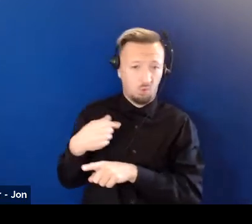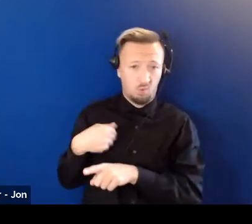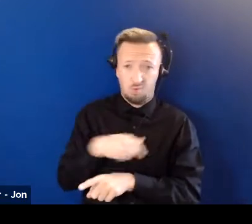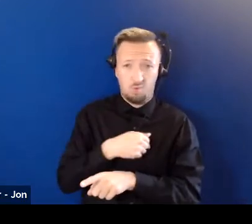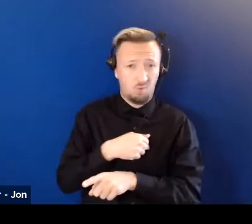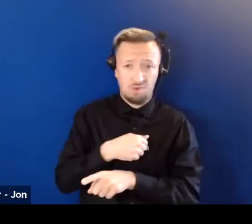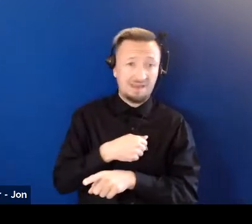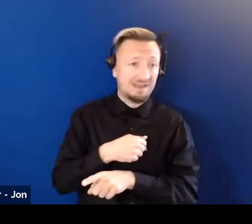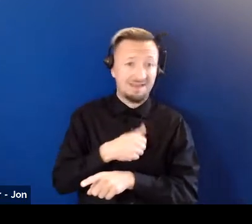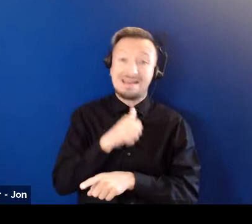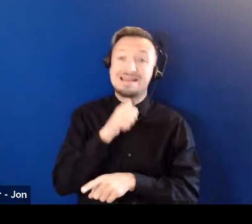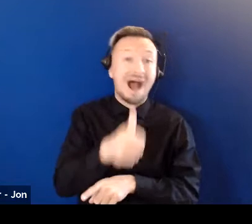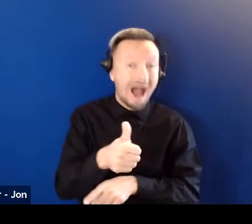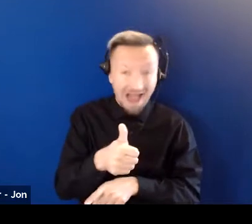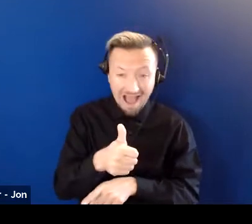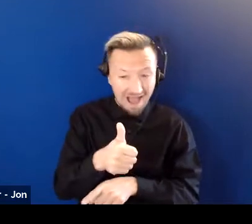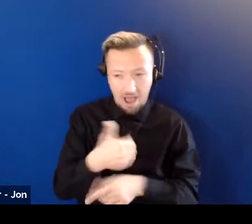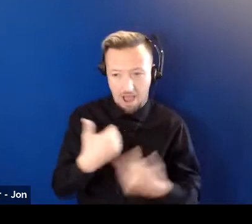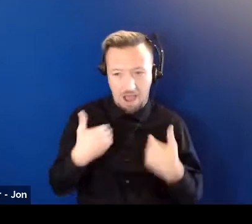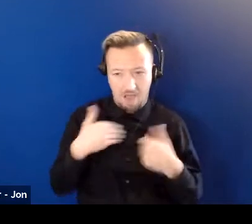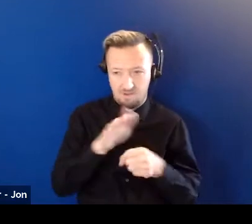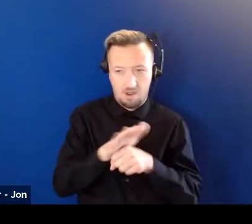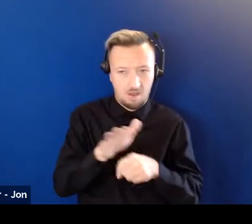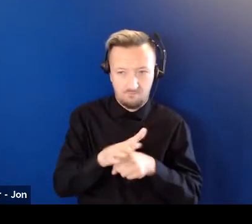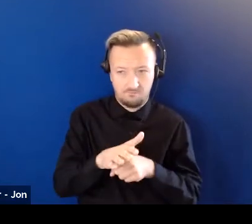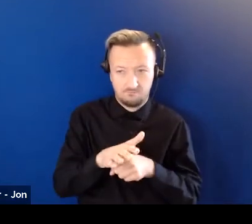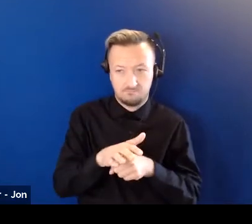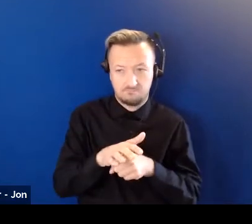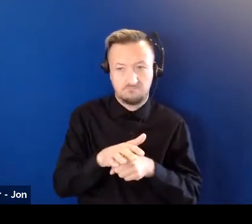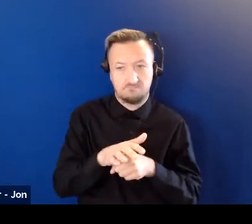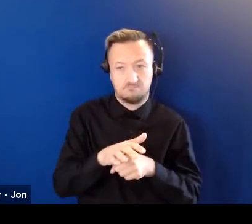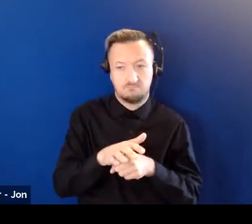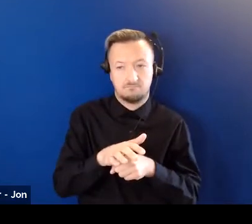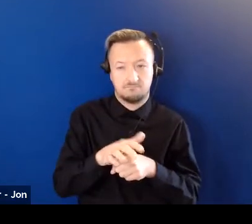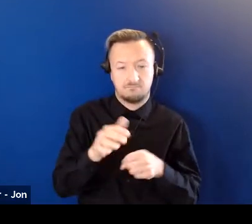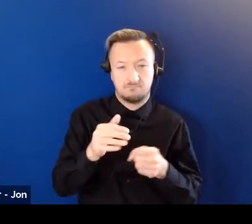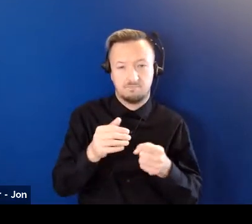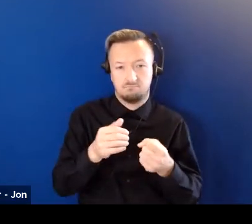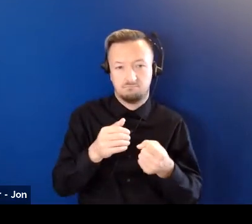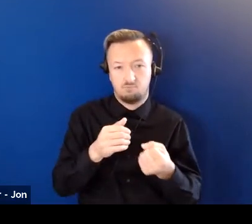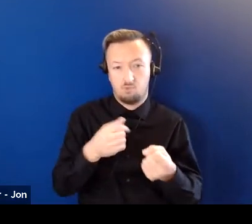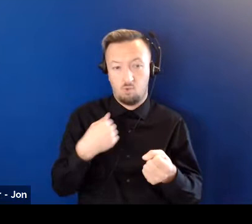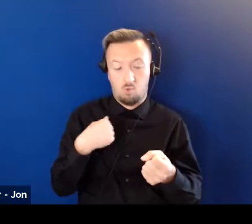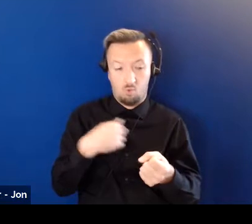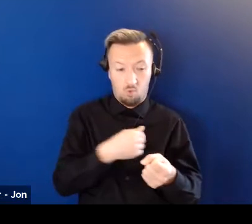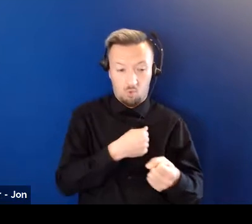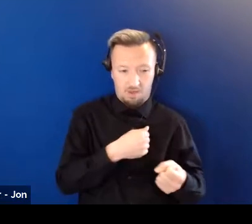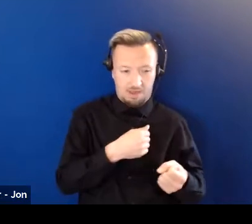have the capacity to support a full-on involvement in